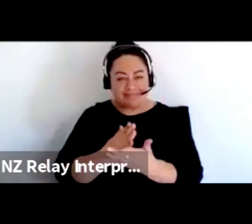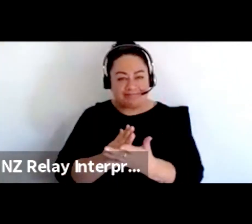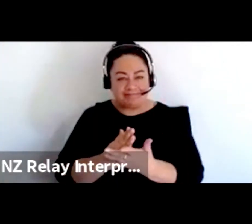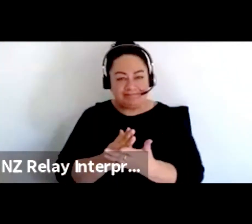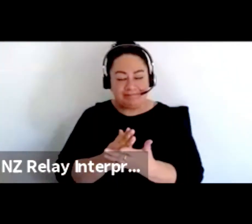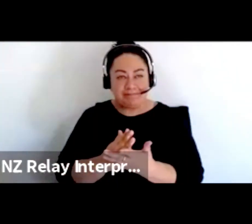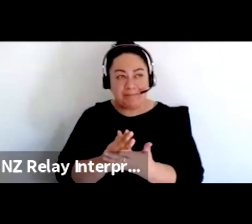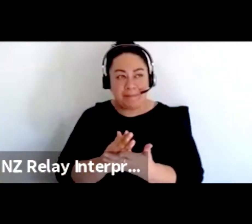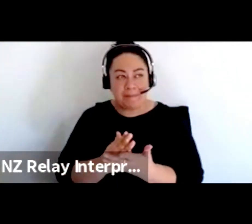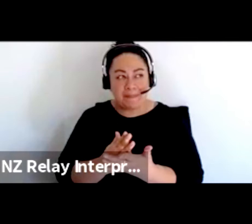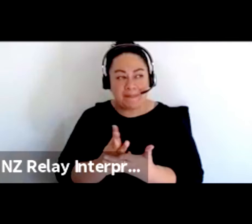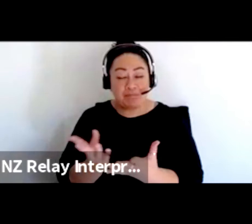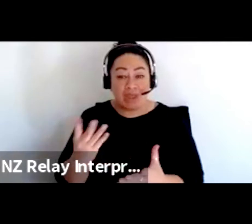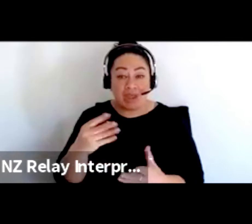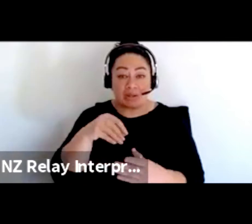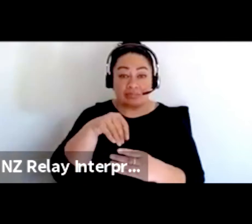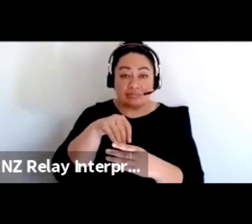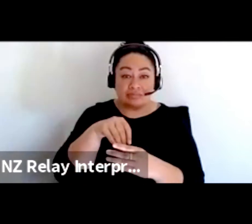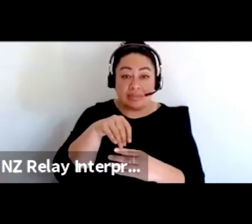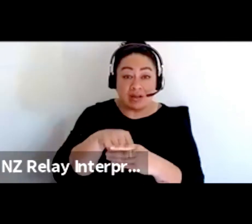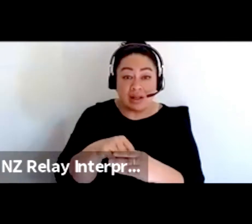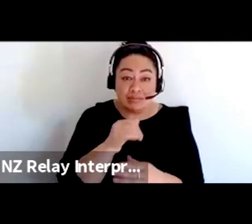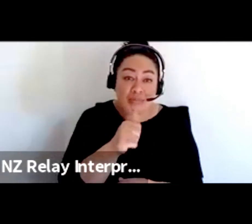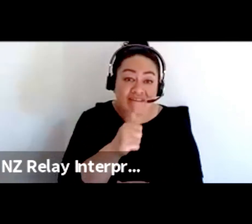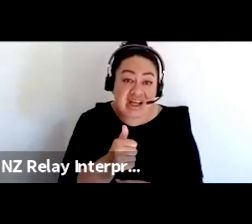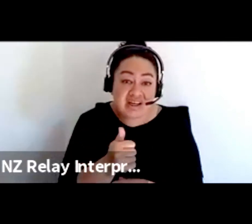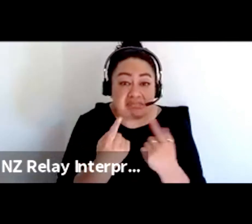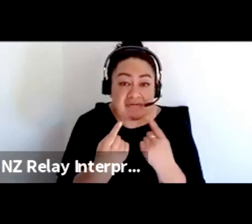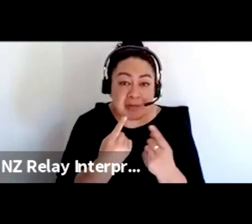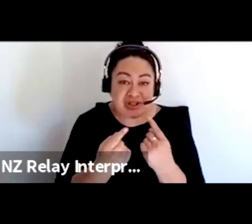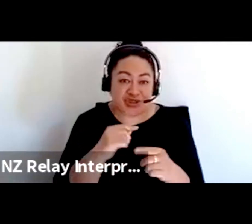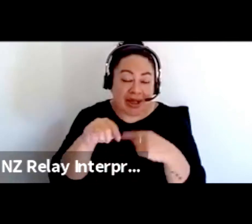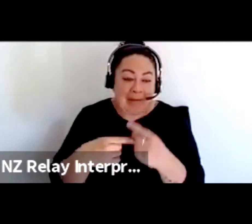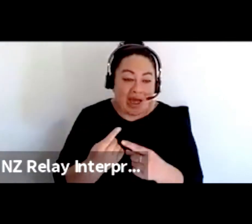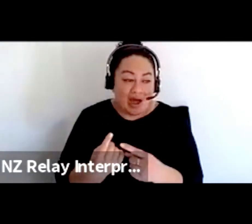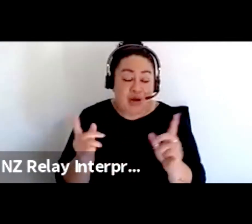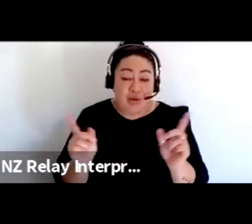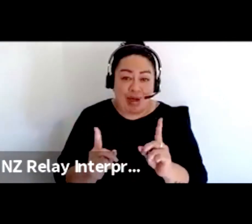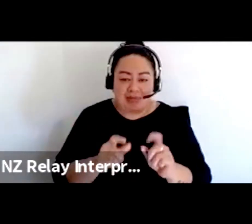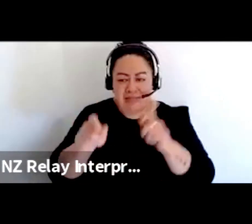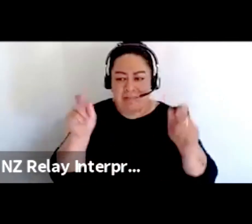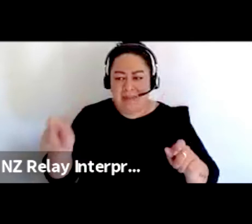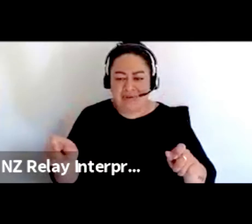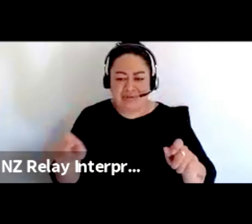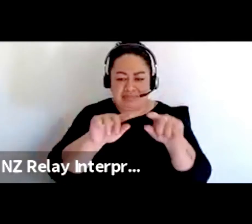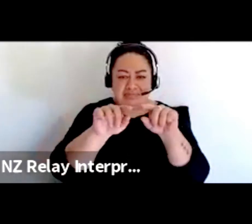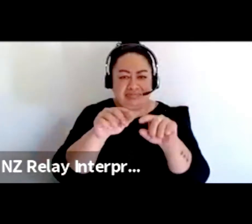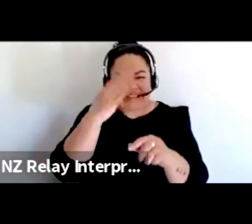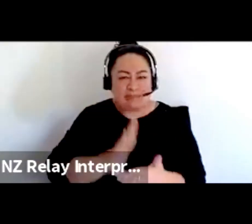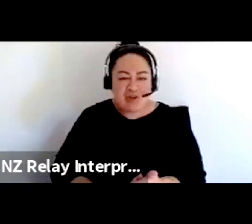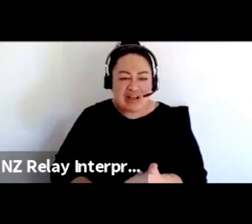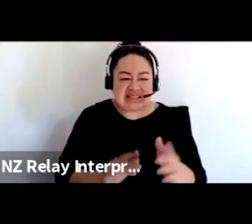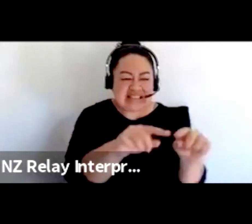included some more funnier bits about people's own experiences when they went to get